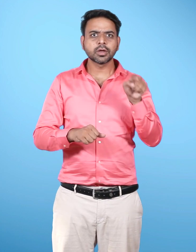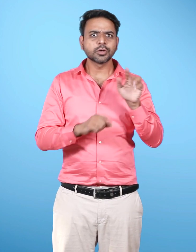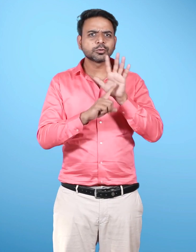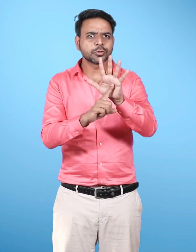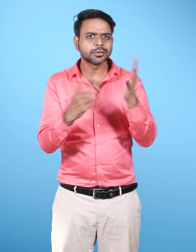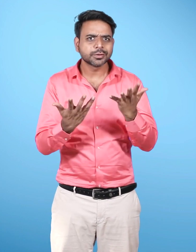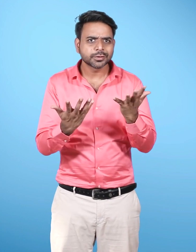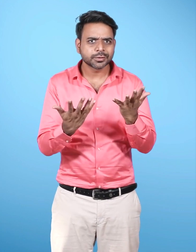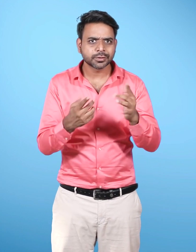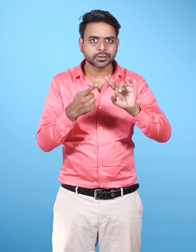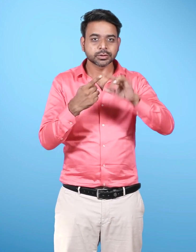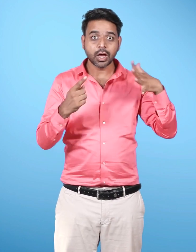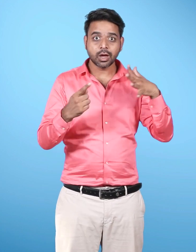a conduction tester.